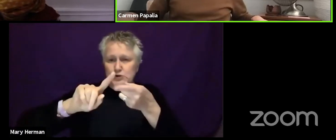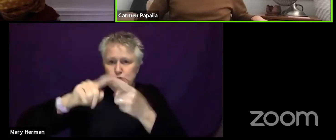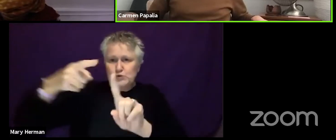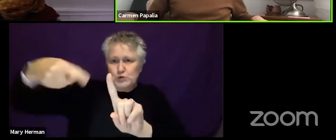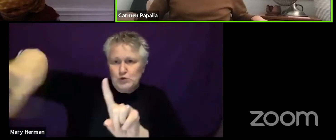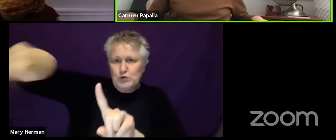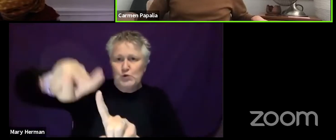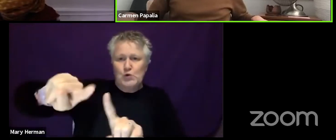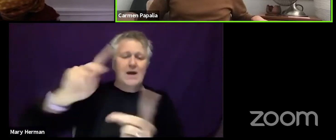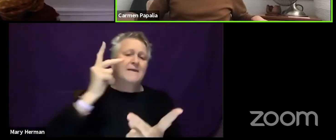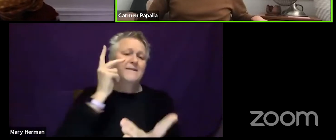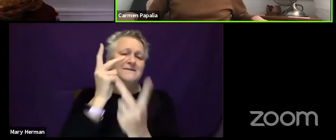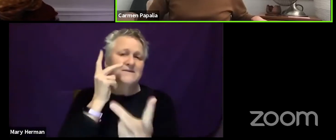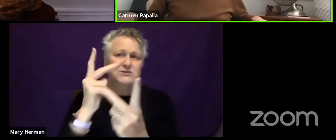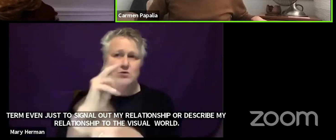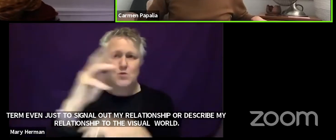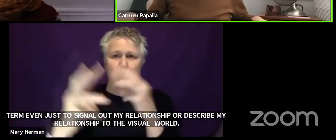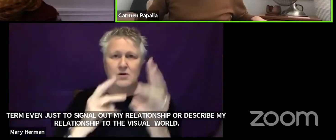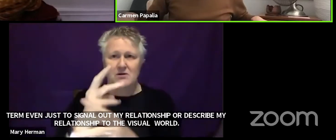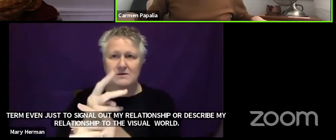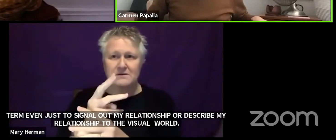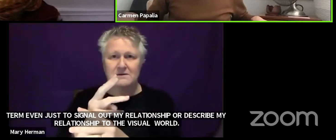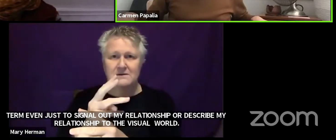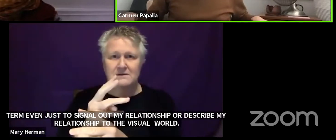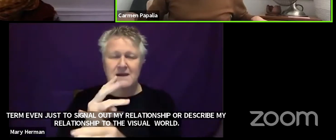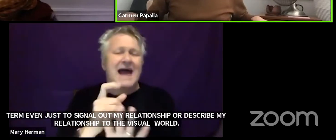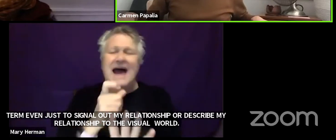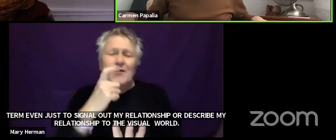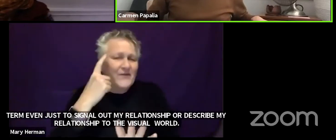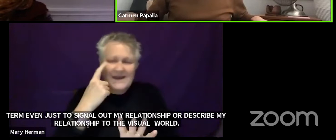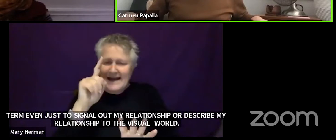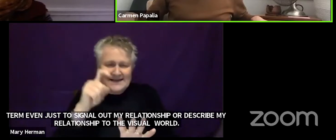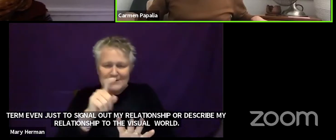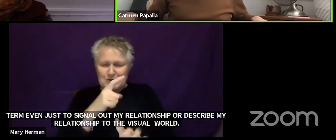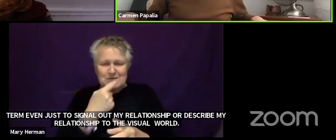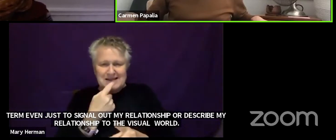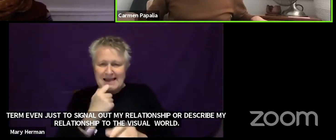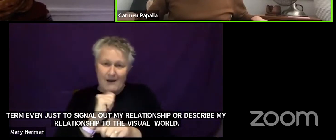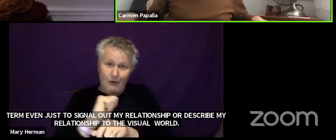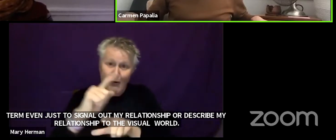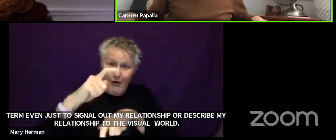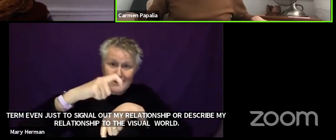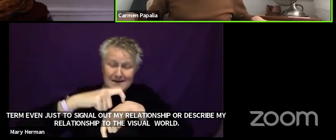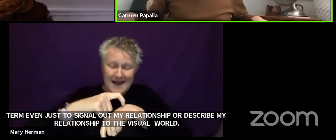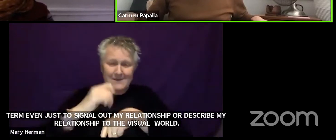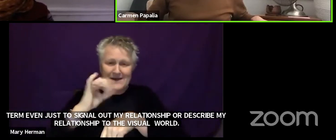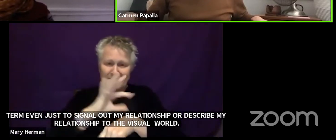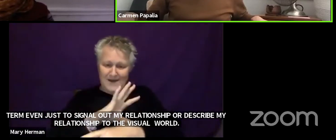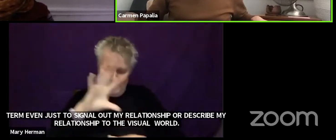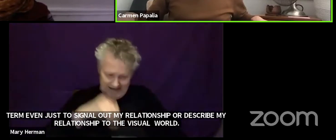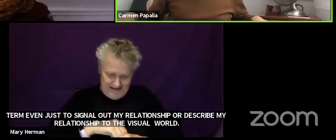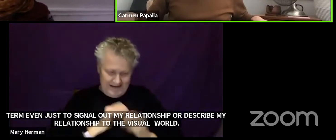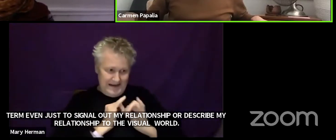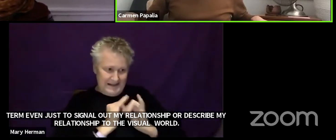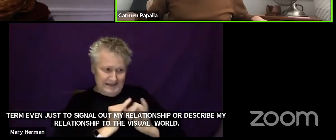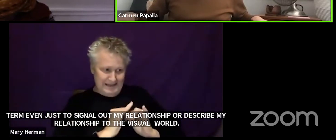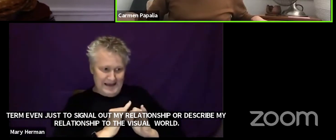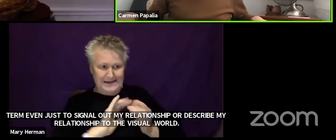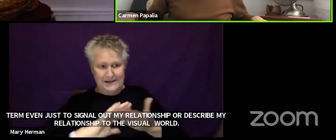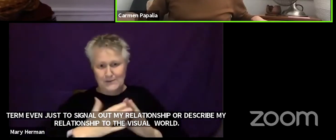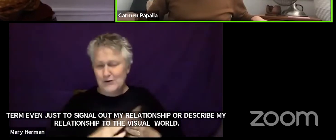that all the time if I'm in community with people, because they see me using